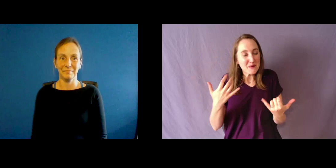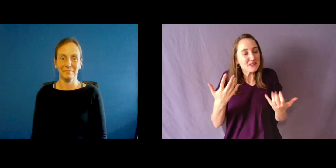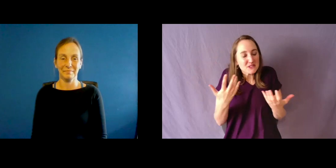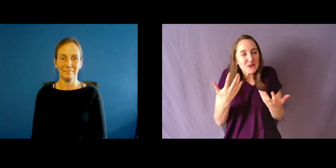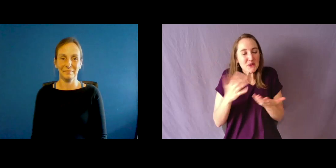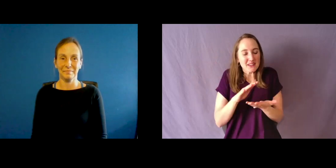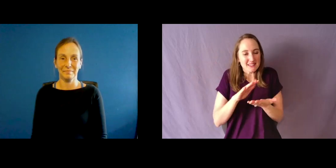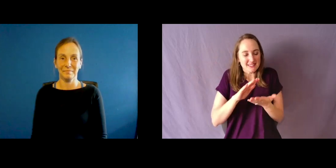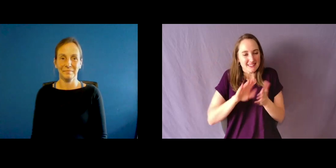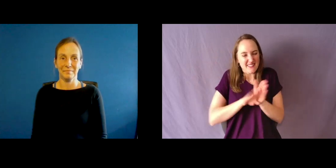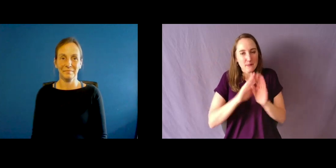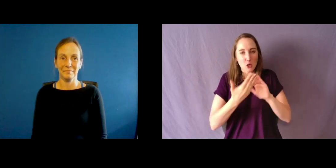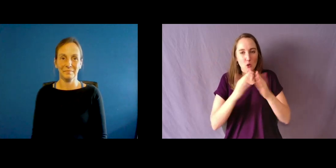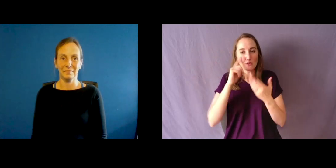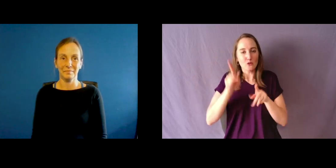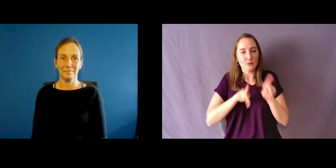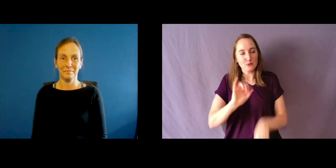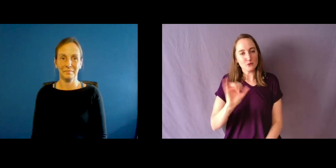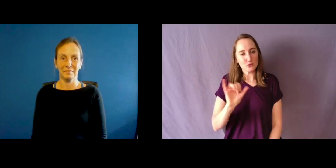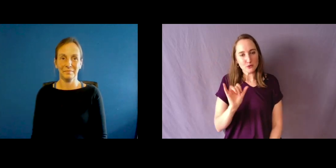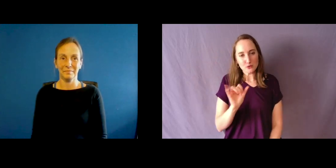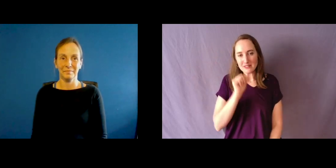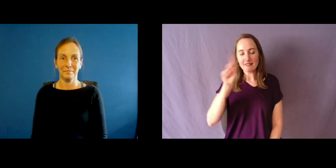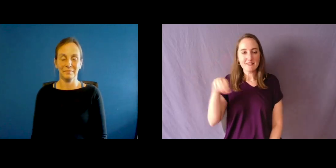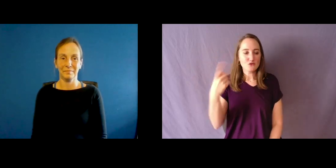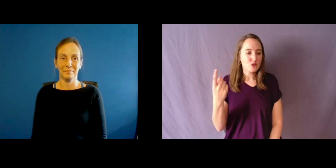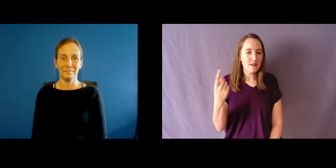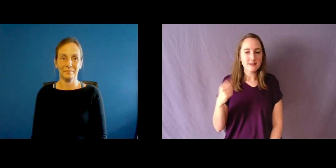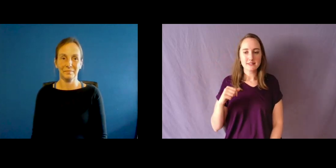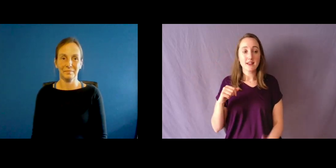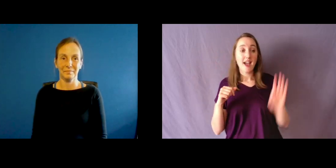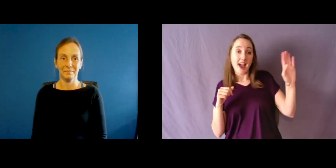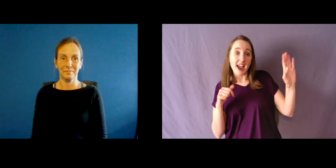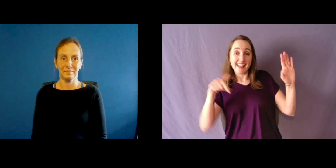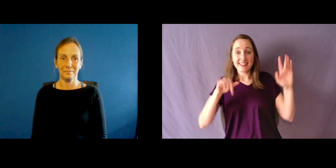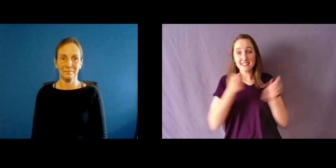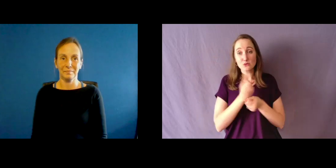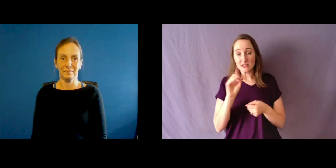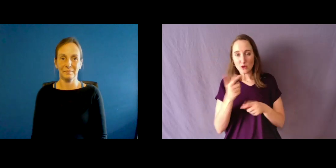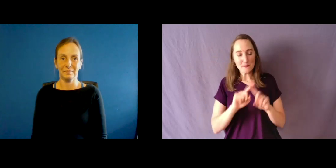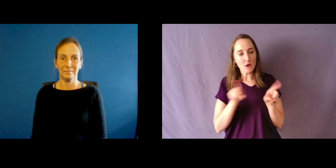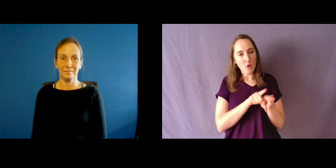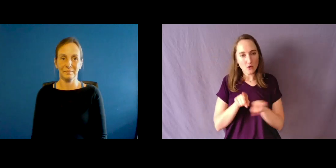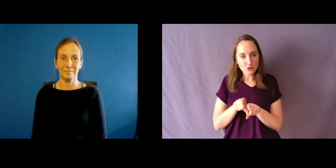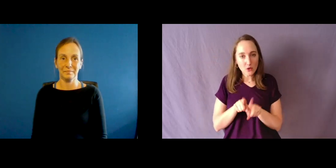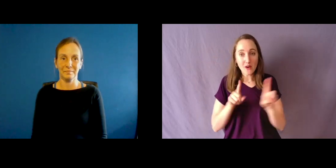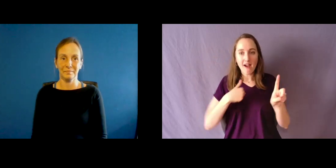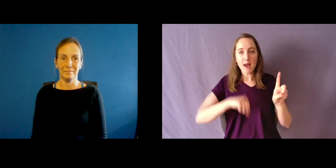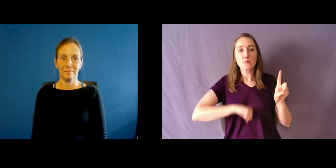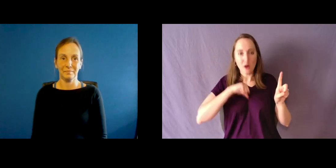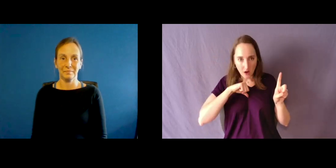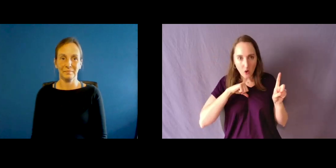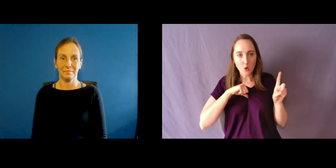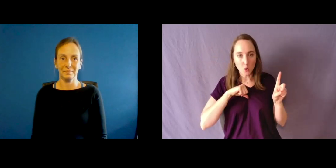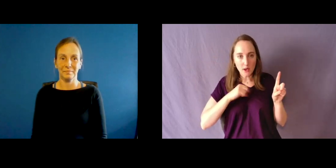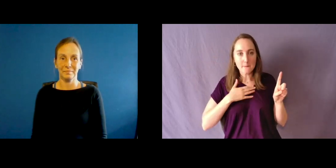a community as well for people. It's not only saying, hey, this is a rescue dog, but it's also saying like, I'm proud,